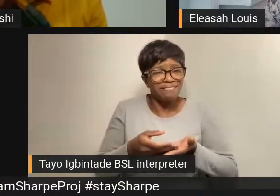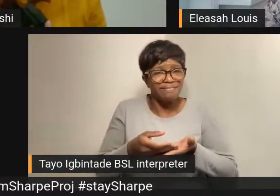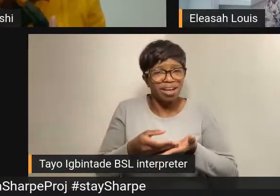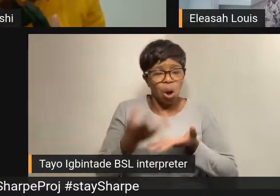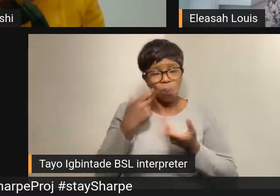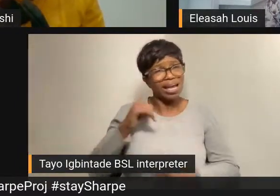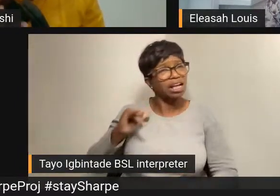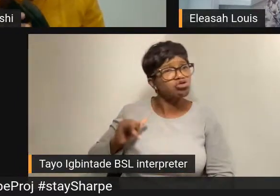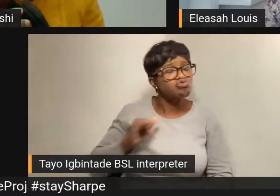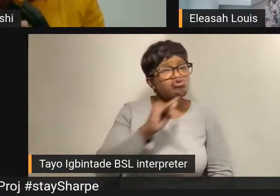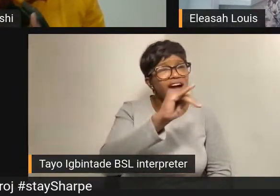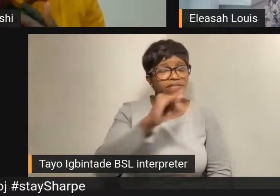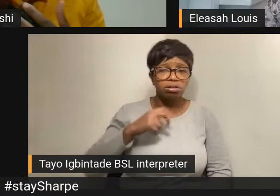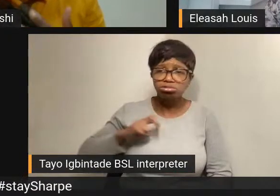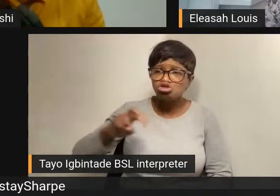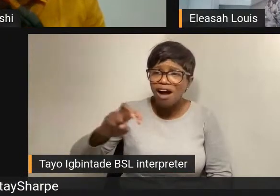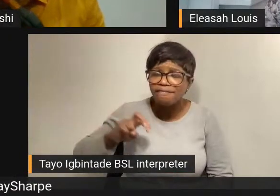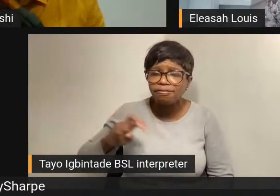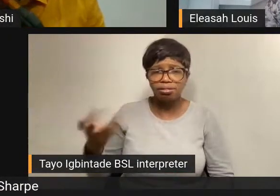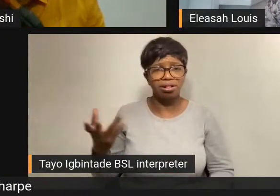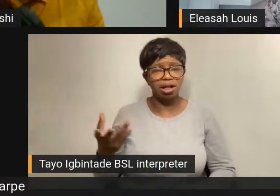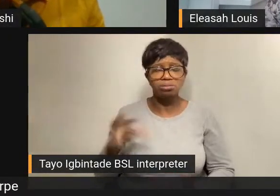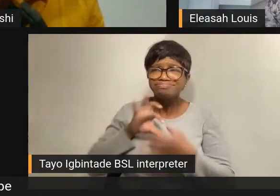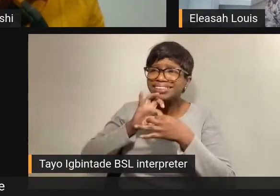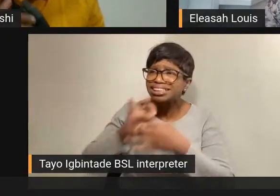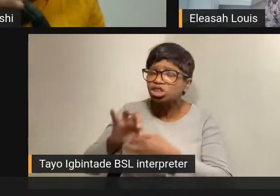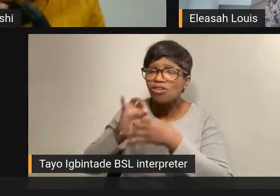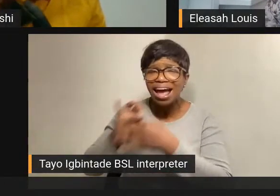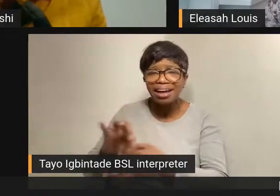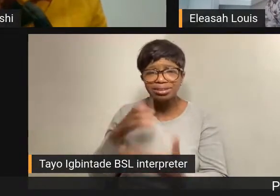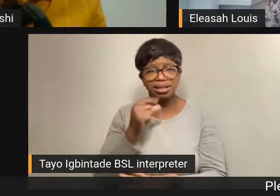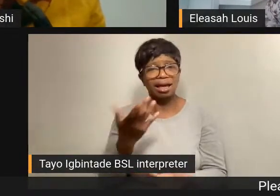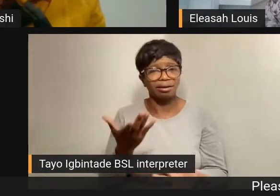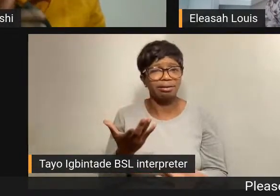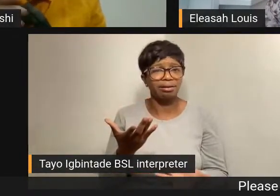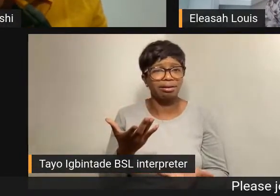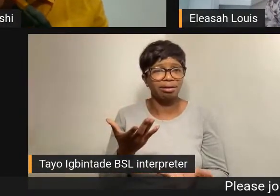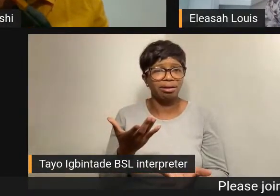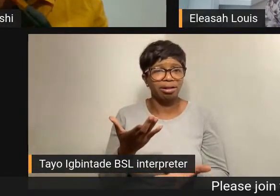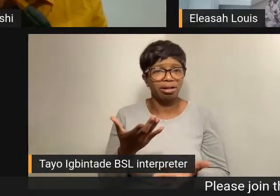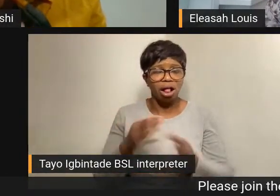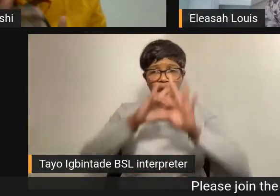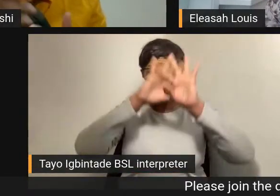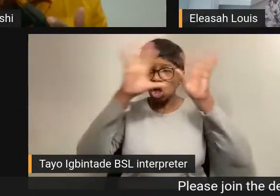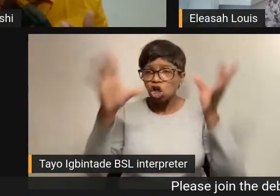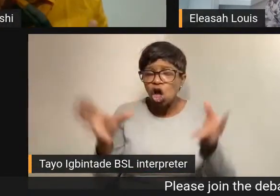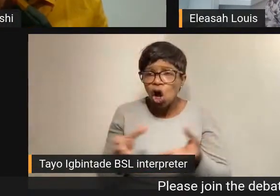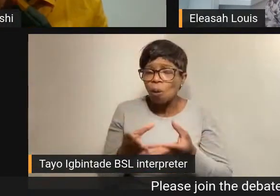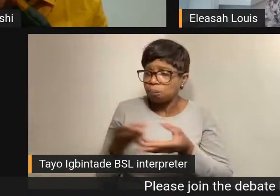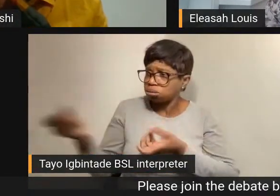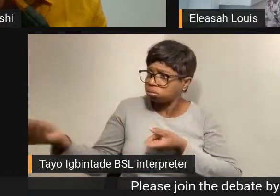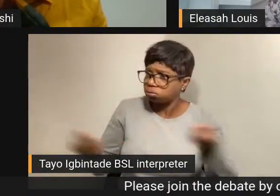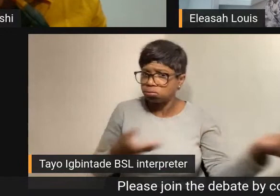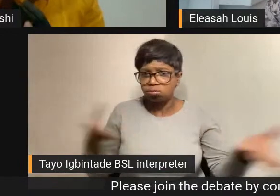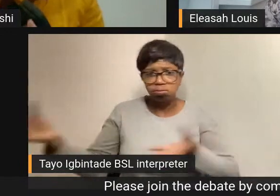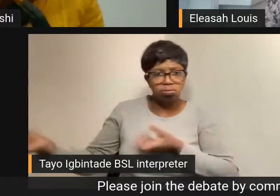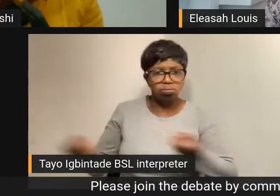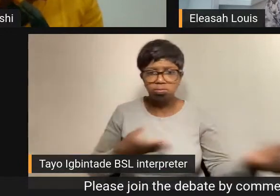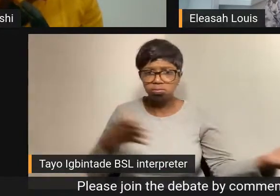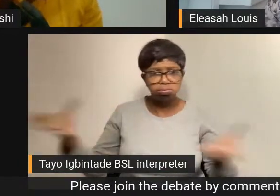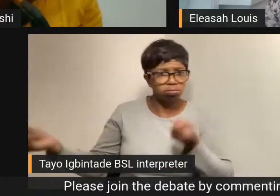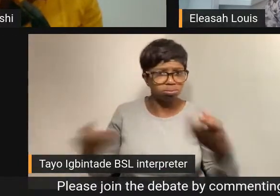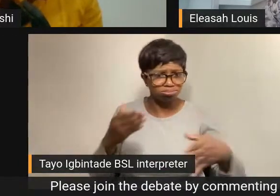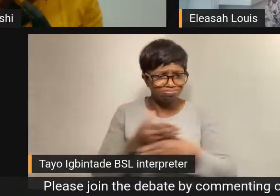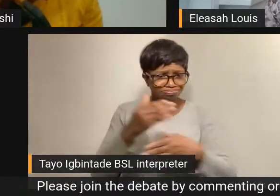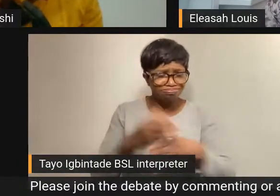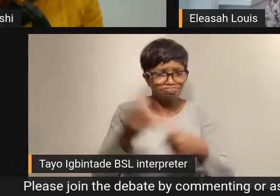travel, we'll be able to interact, and our global supply chains will be back in action. But for as long